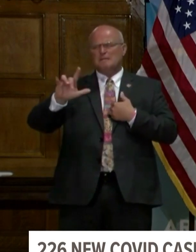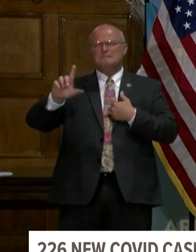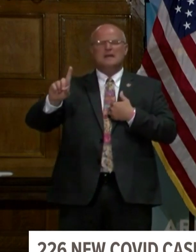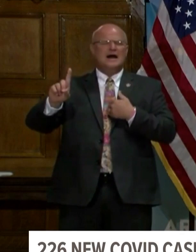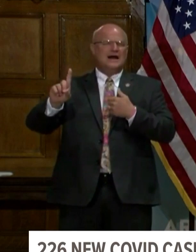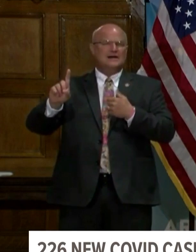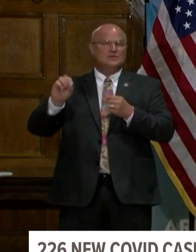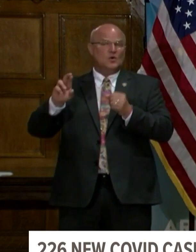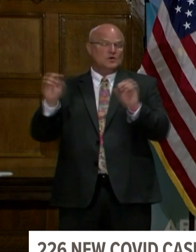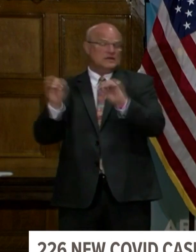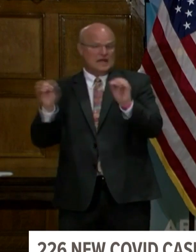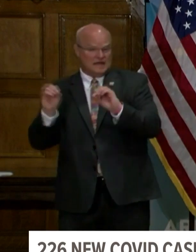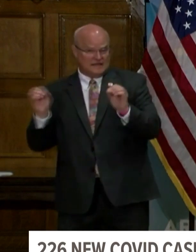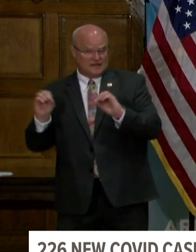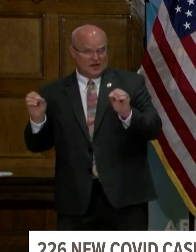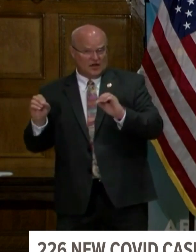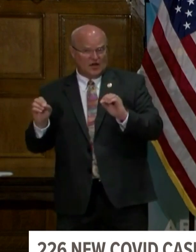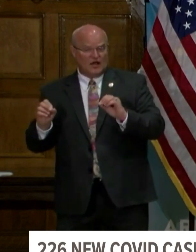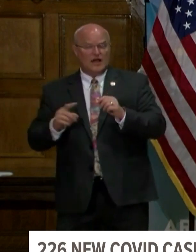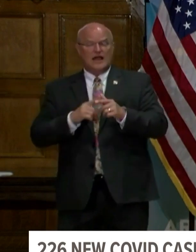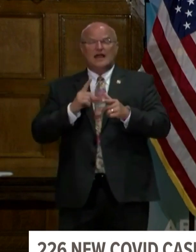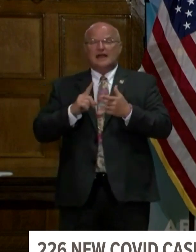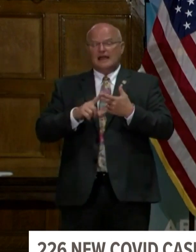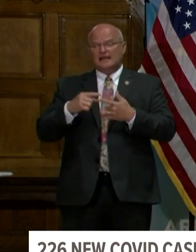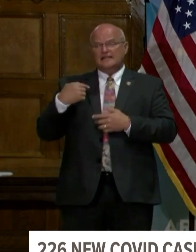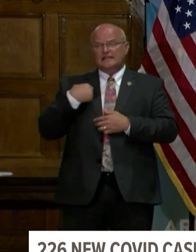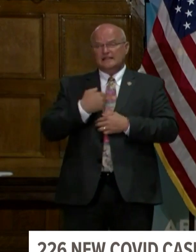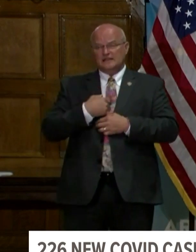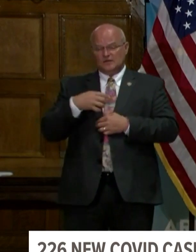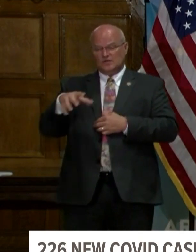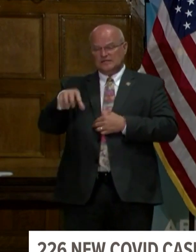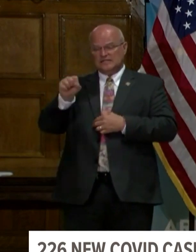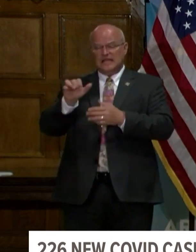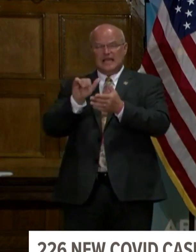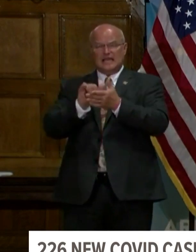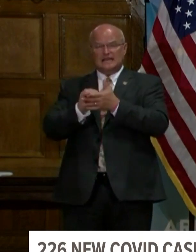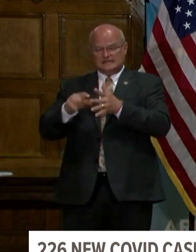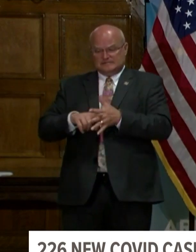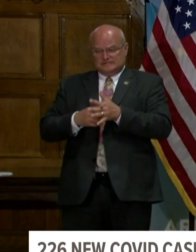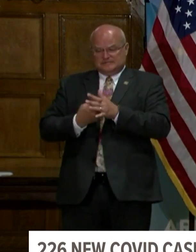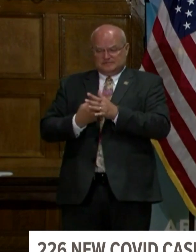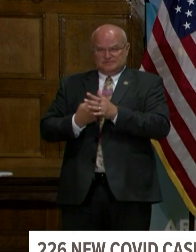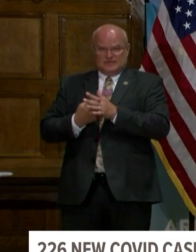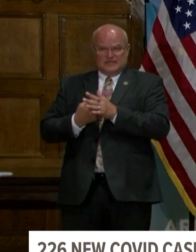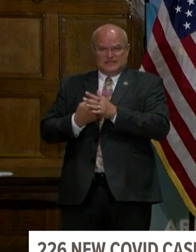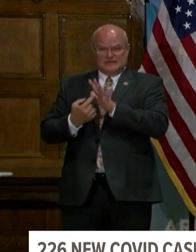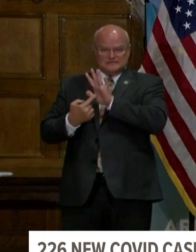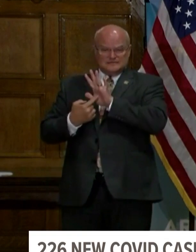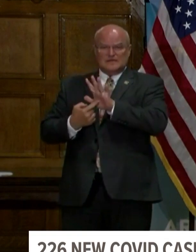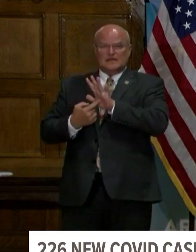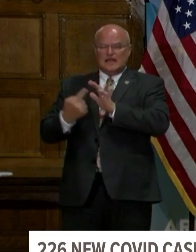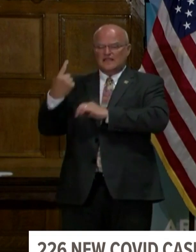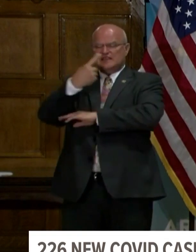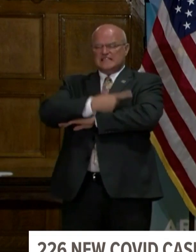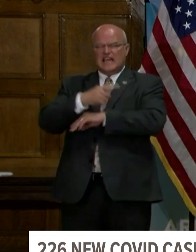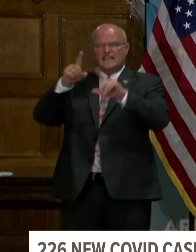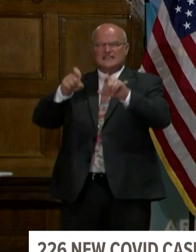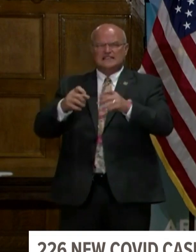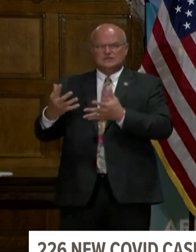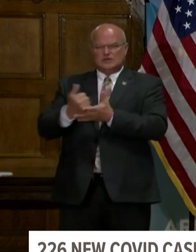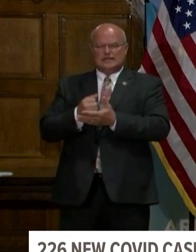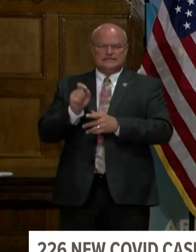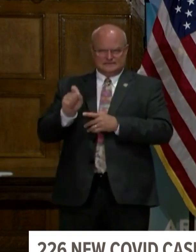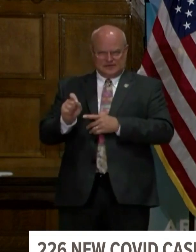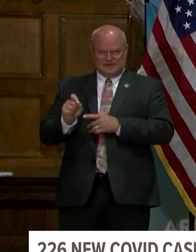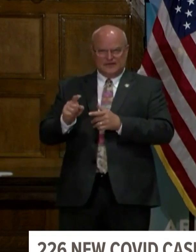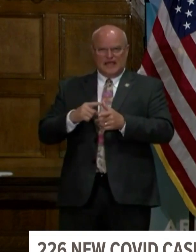or no symptoms at all, and so then we take the onset of symptoms just simply to be the day the test was